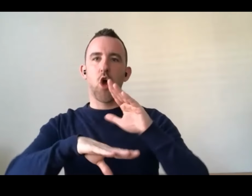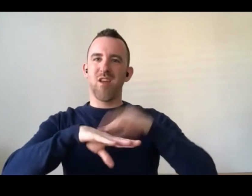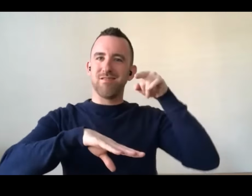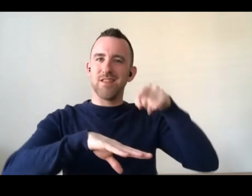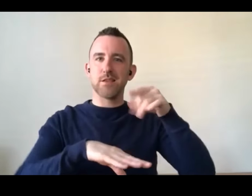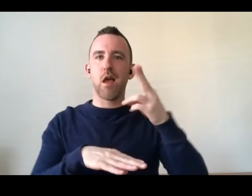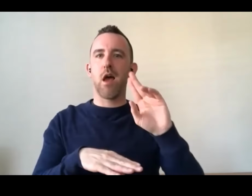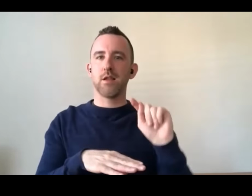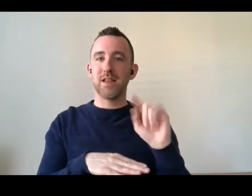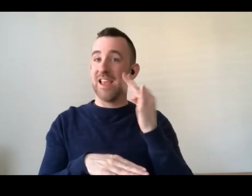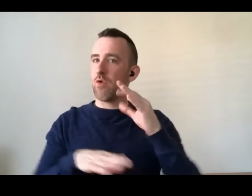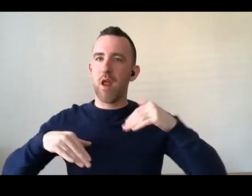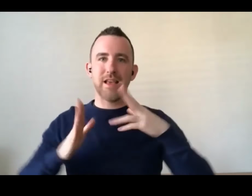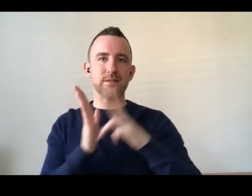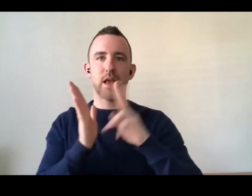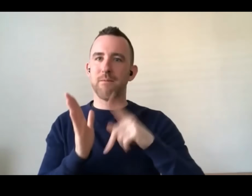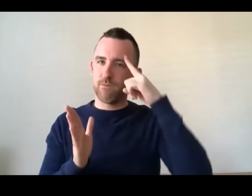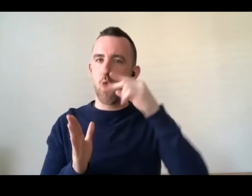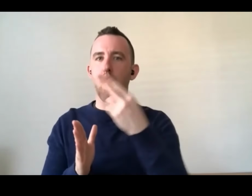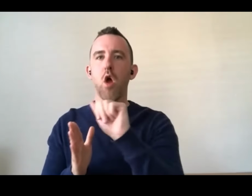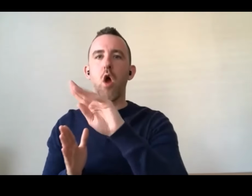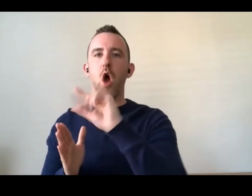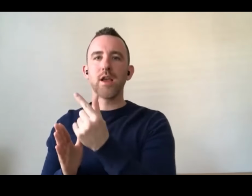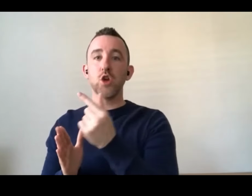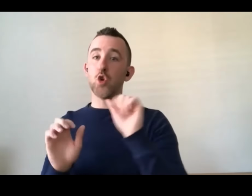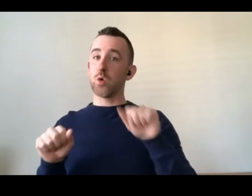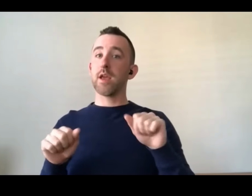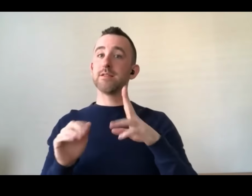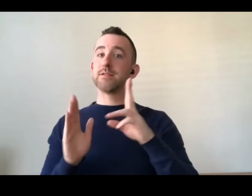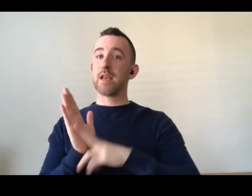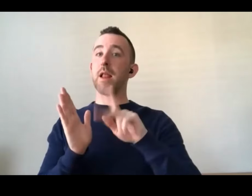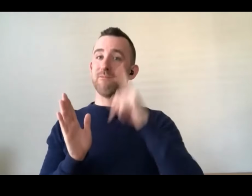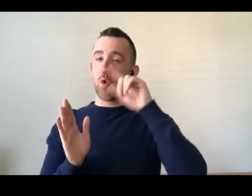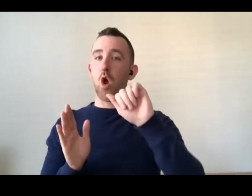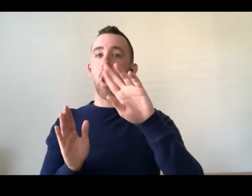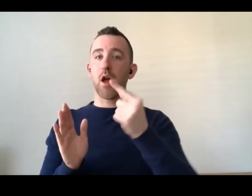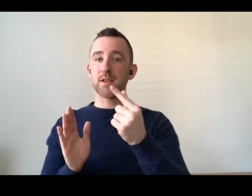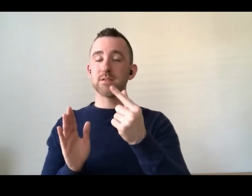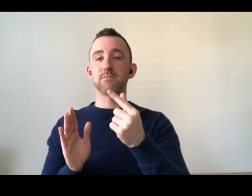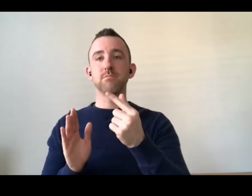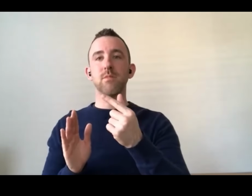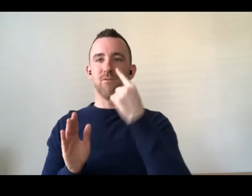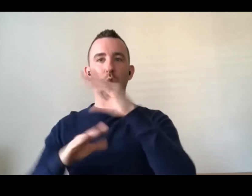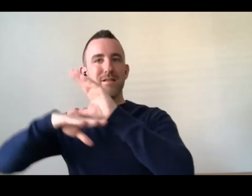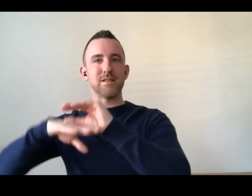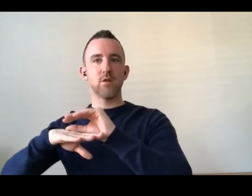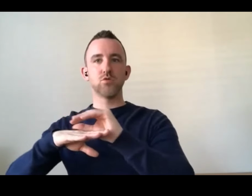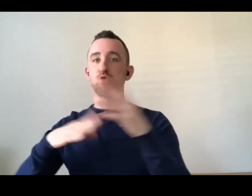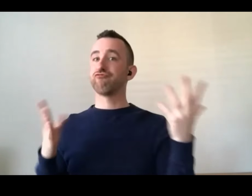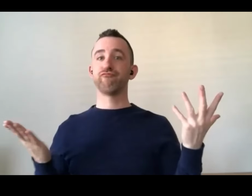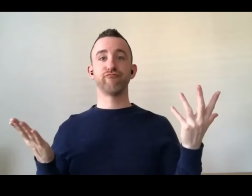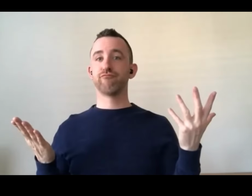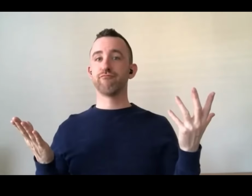if you are not yet signed up for the August hunt, you can also sign up for the August hunt at a discount. So jump